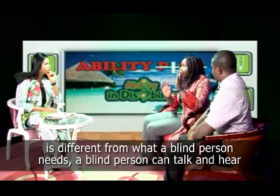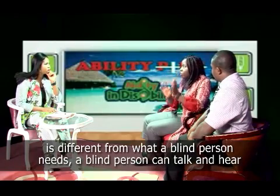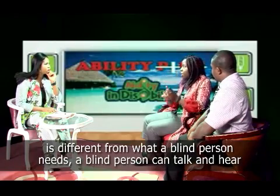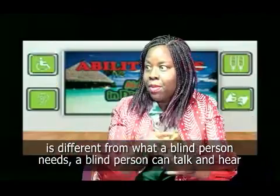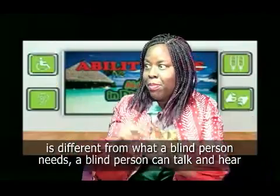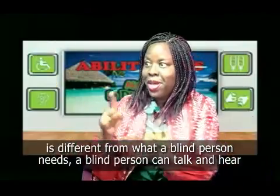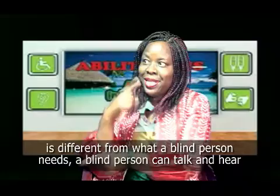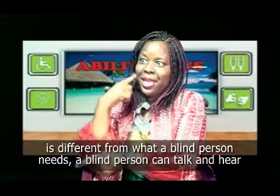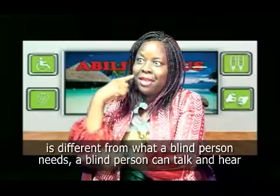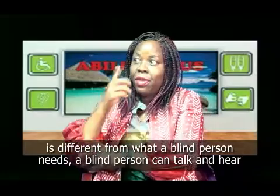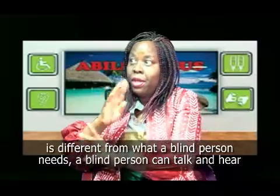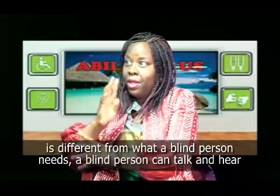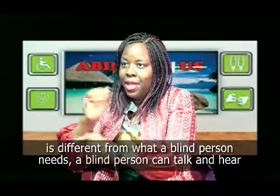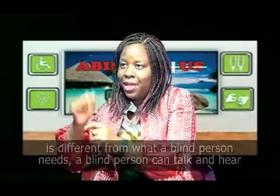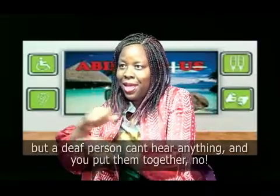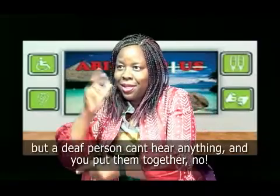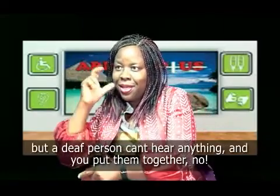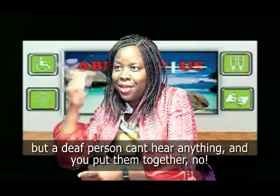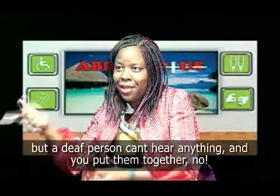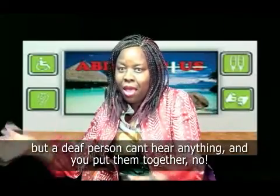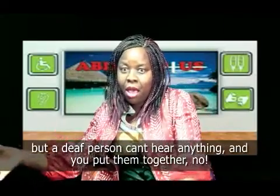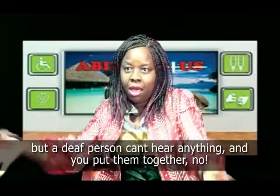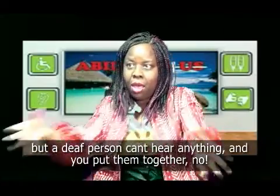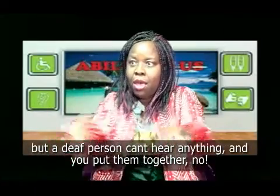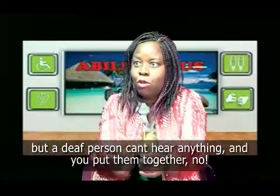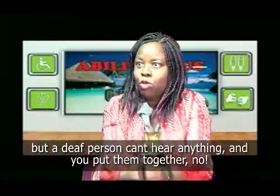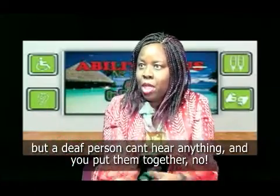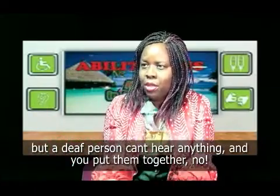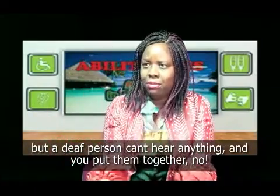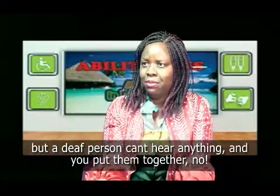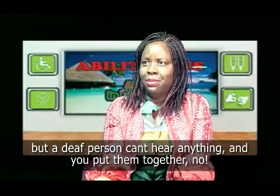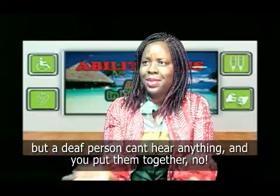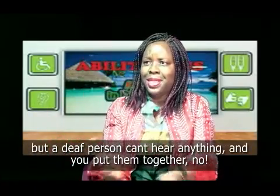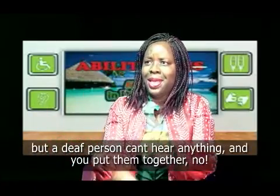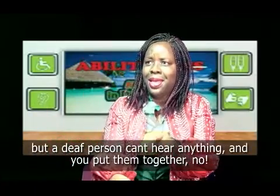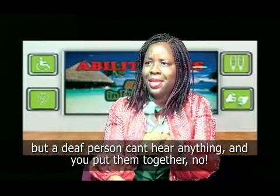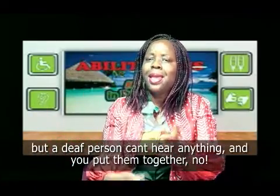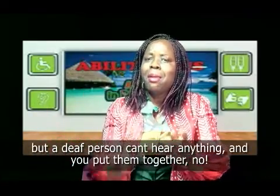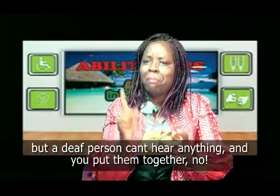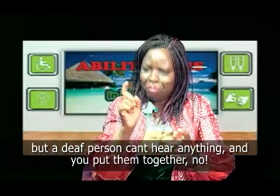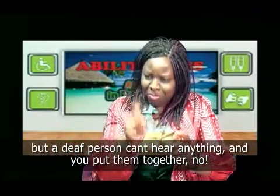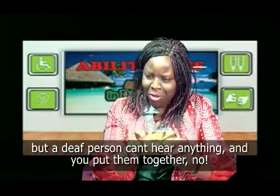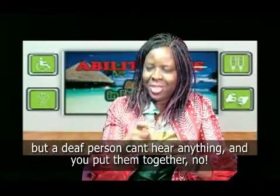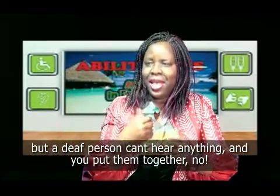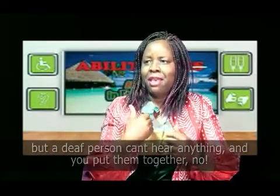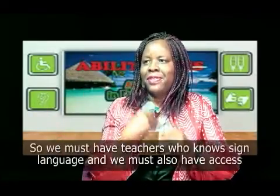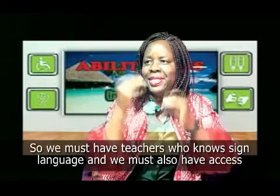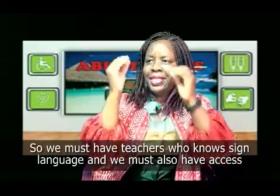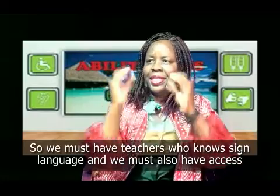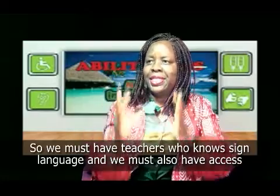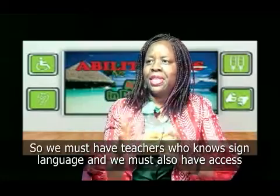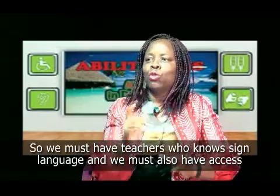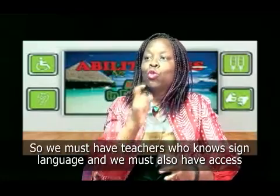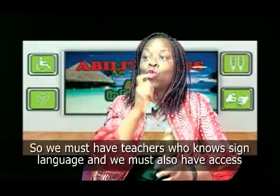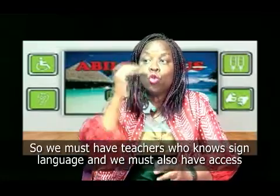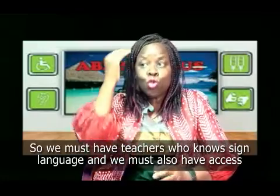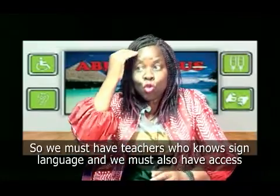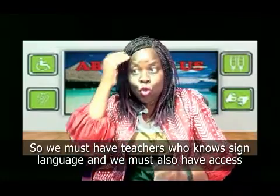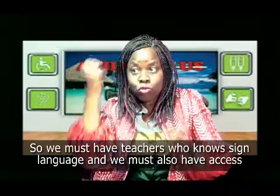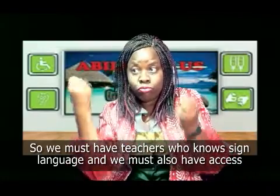can talk and hear, but a deaf person can't hear anything, and you put them together, no. So we must have teachers who